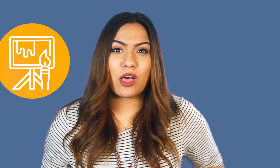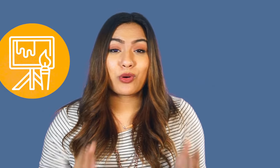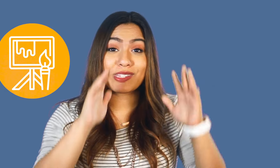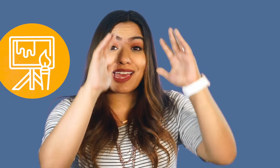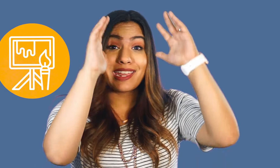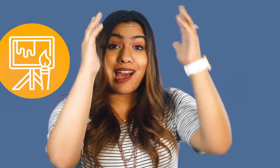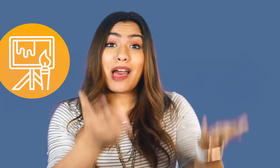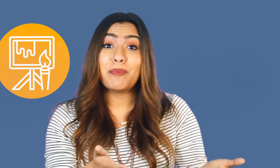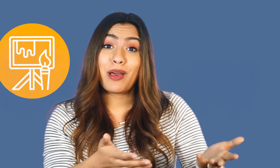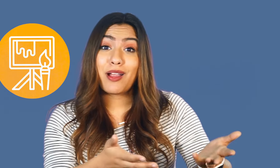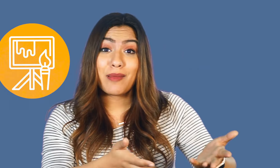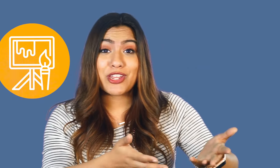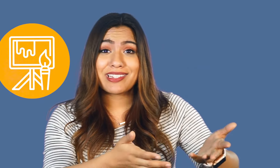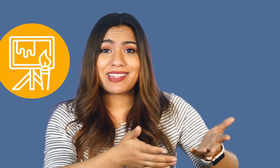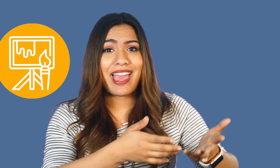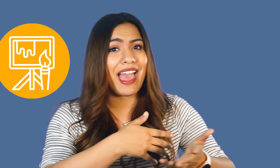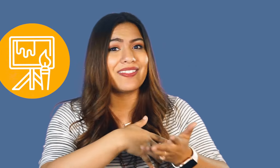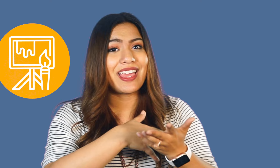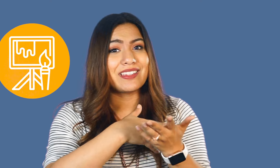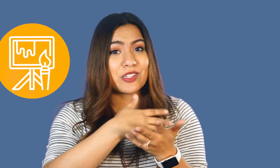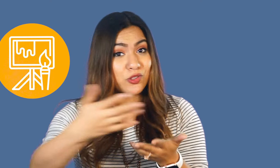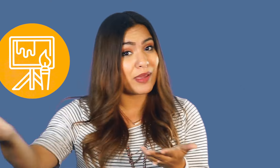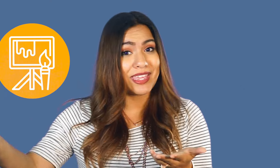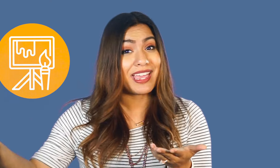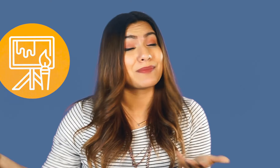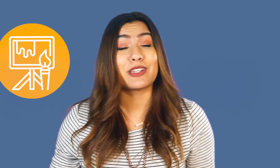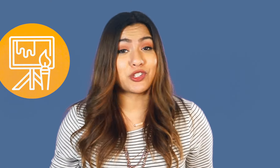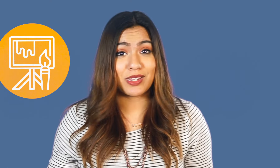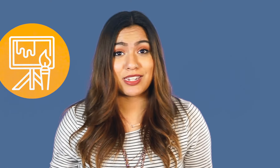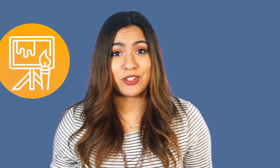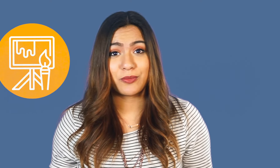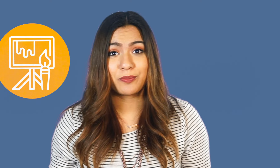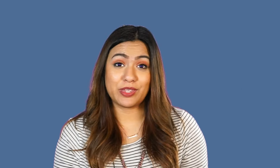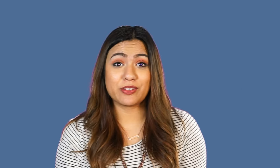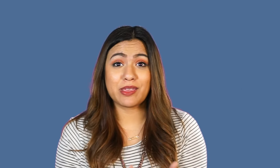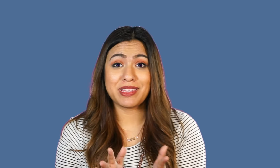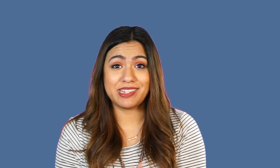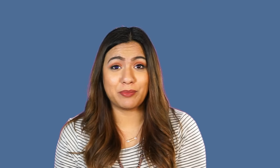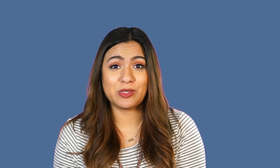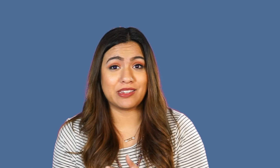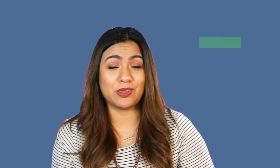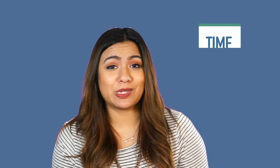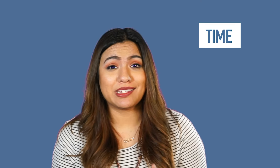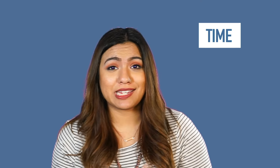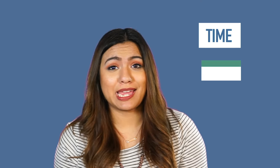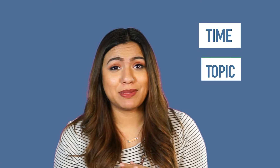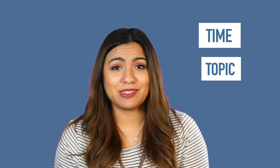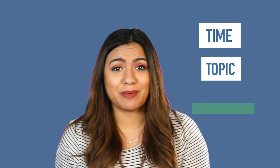We're setting up our object and then describing it as much as we need to. So here's some examples of using time,